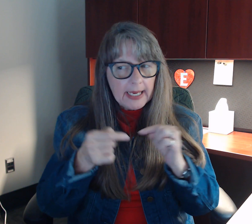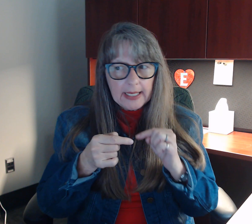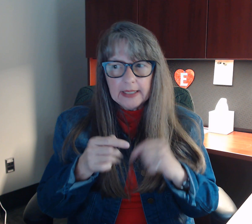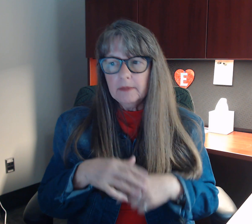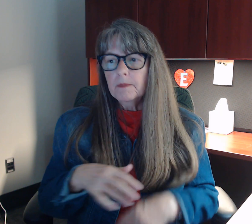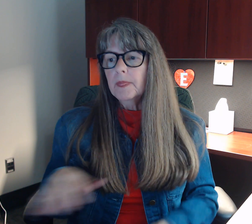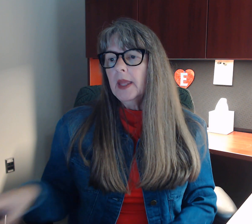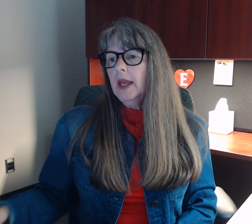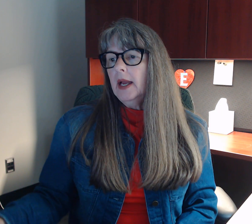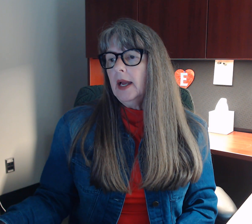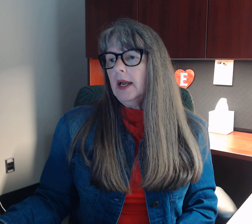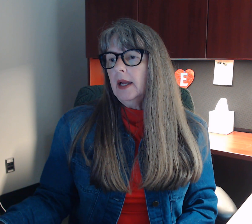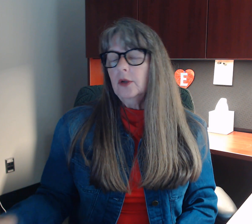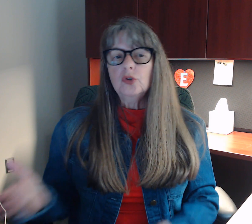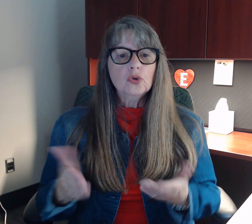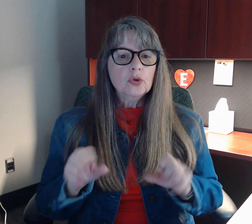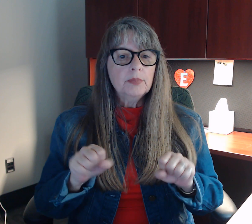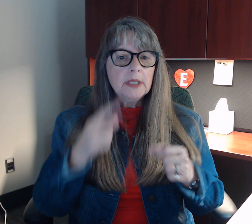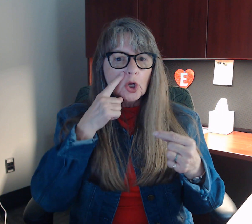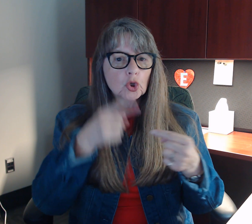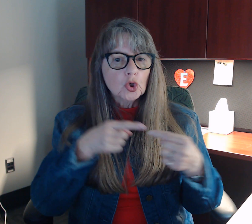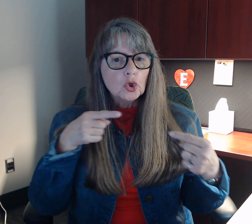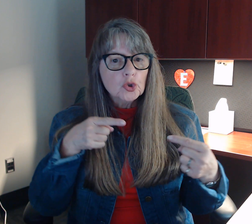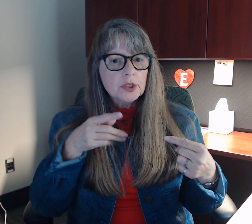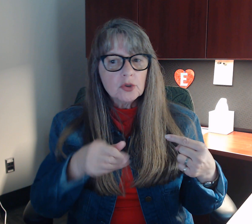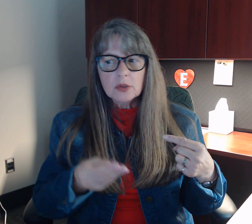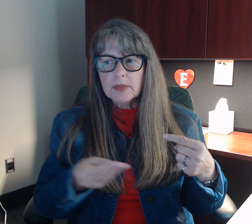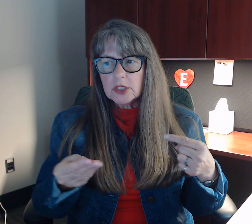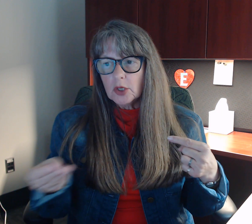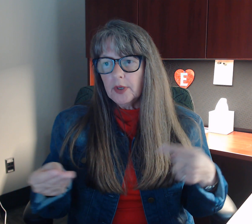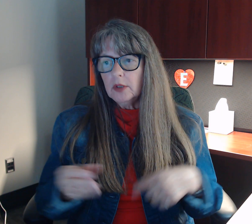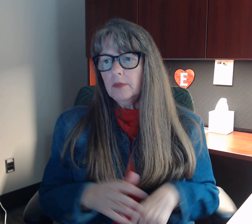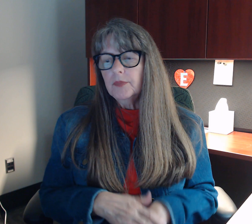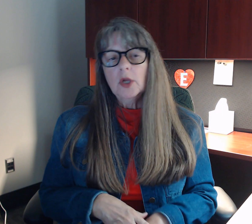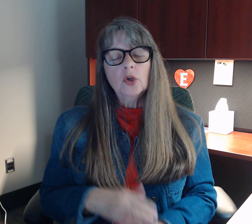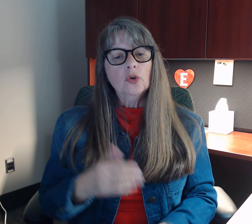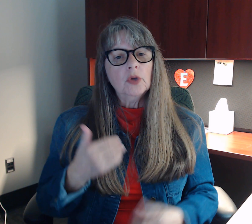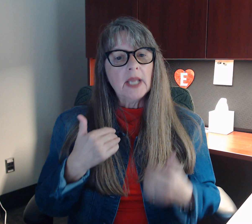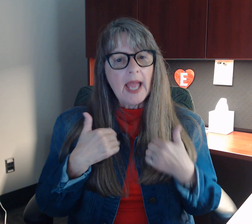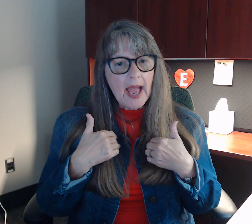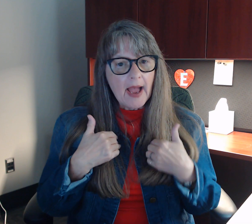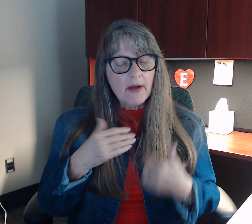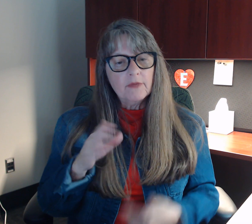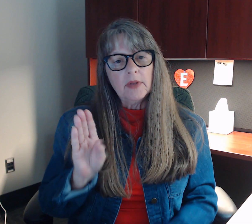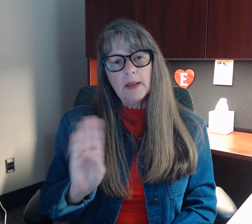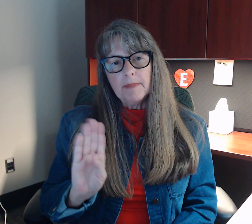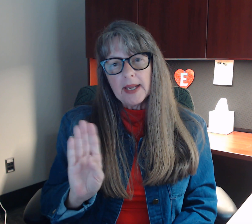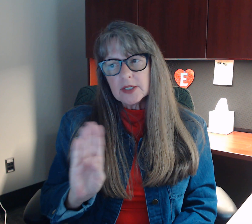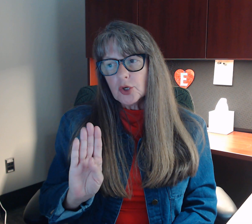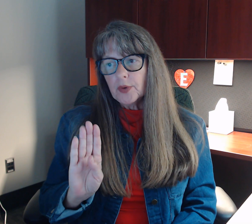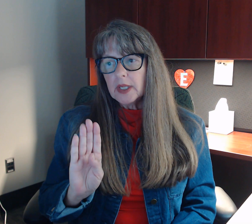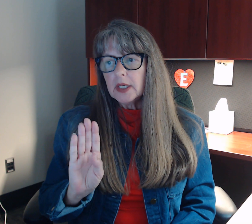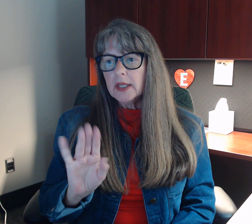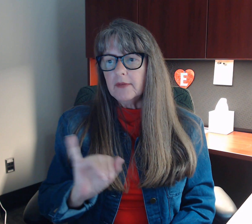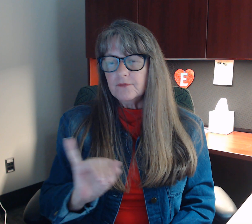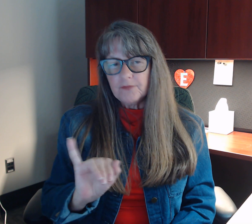pain. You could be allergic to the material. You could have like a bacteria